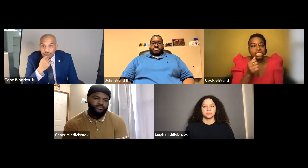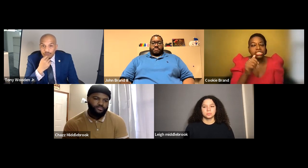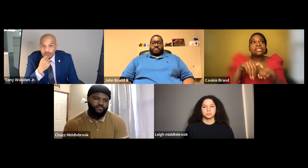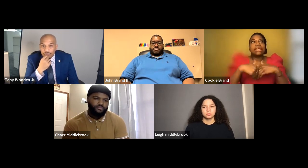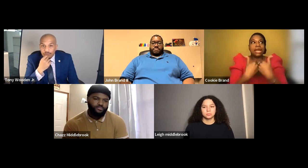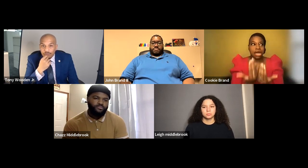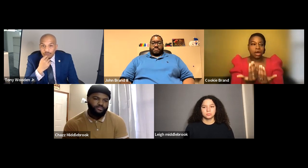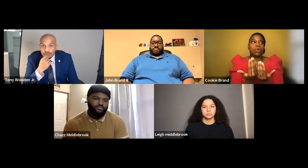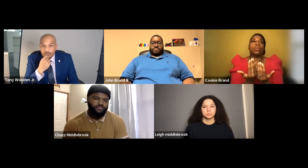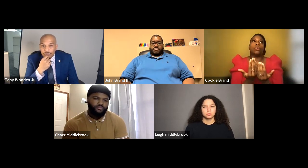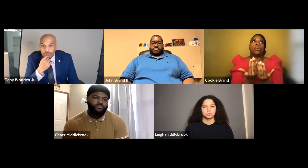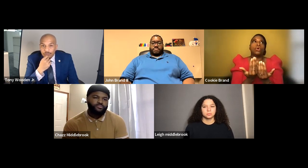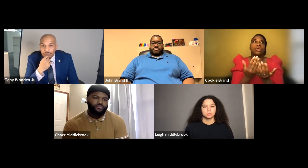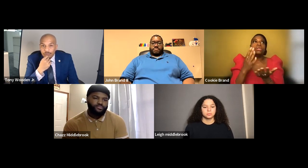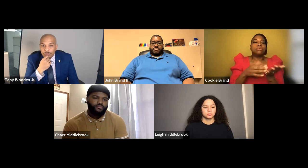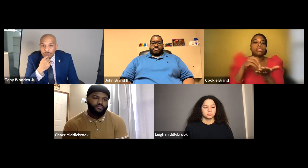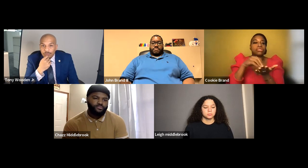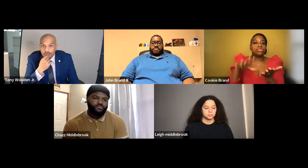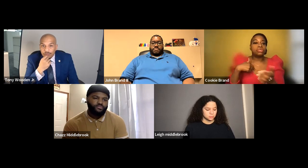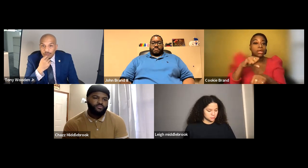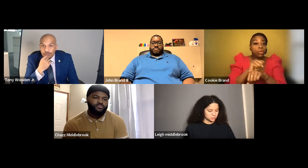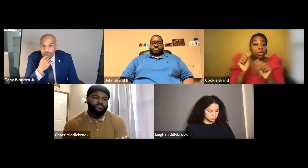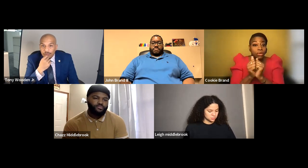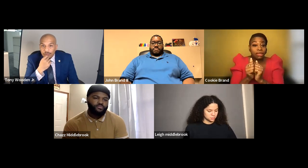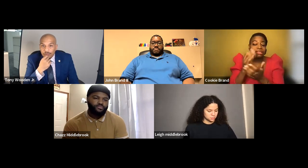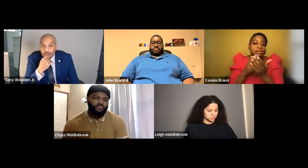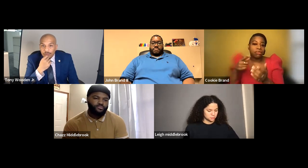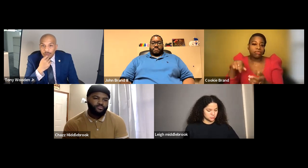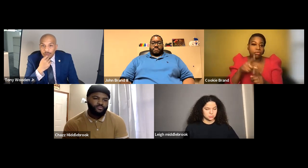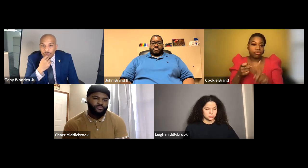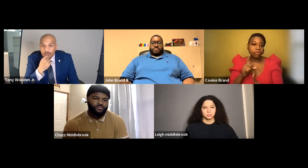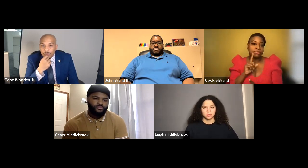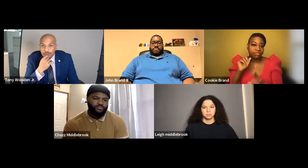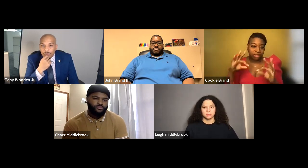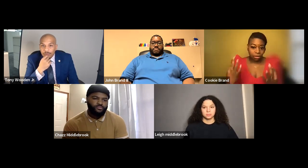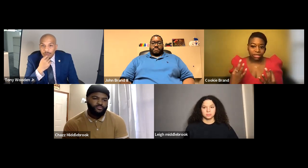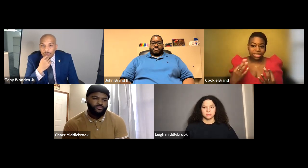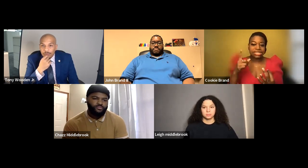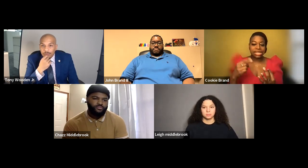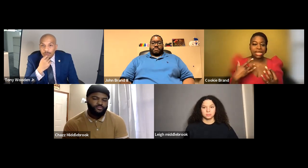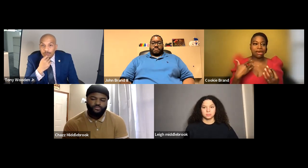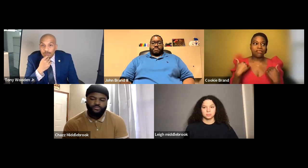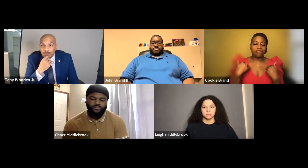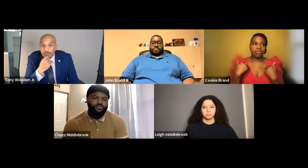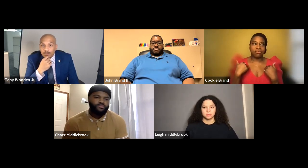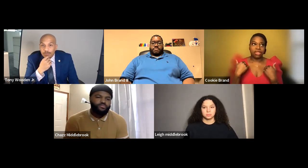various challenges throughout life, but overall, it's really interesting for me to see that some of those students are from deaf